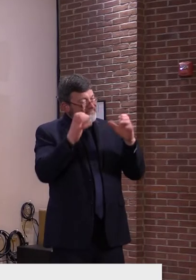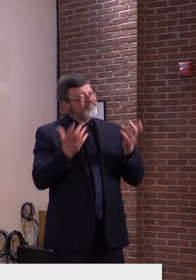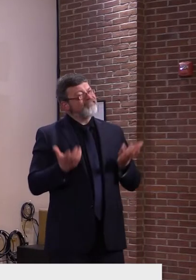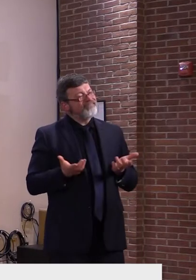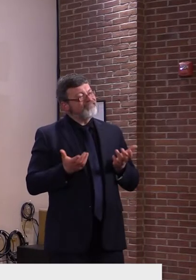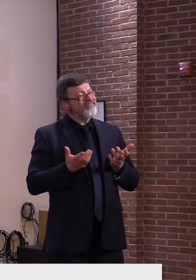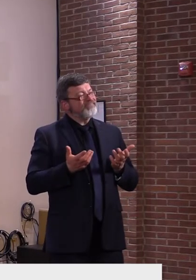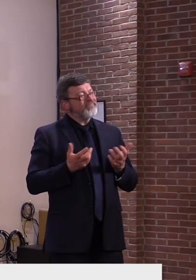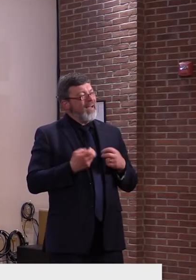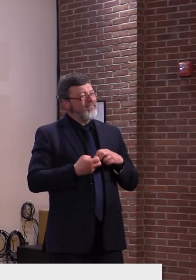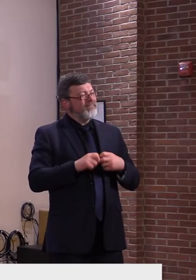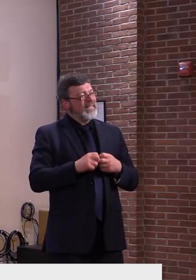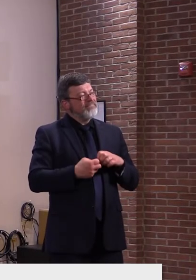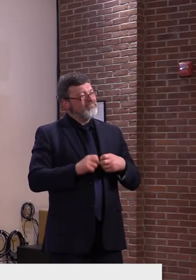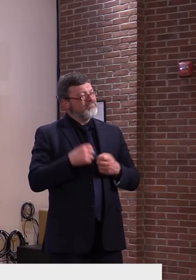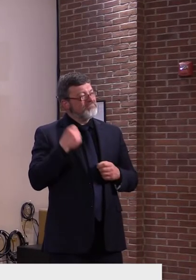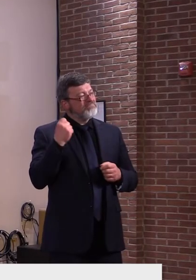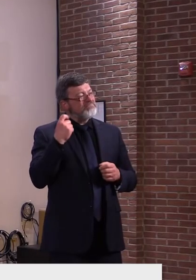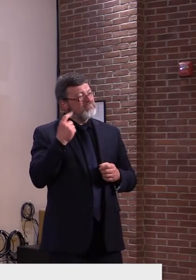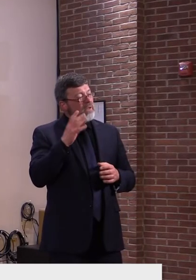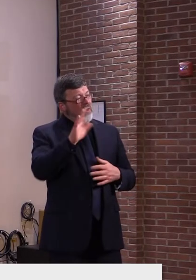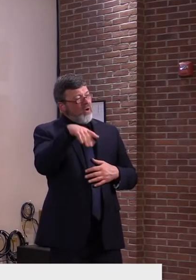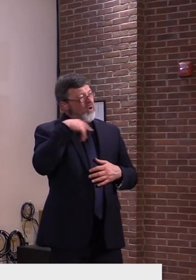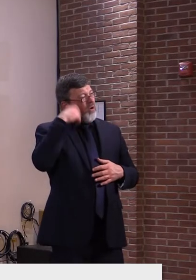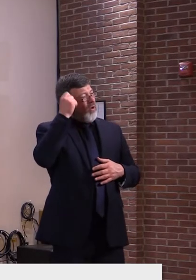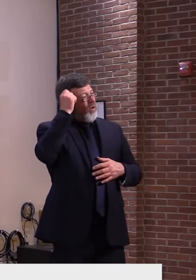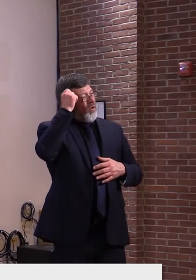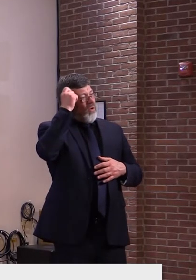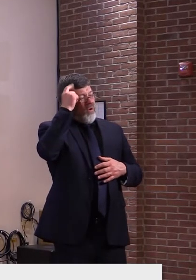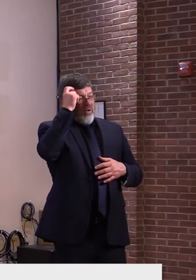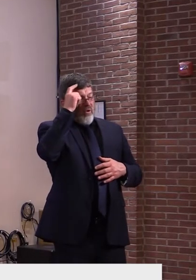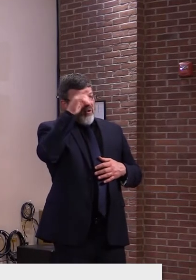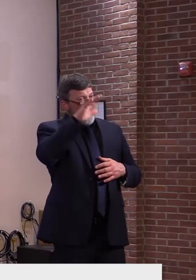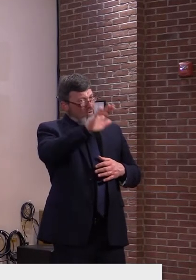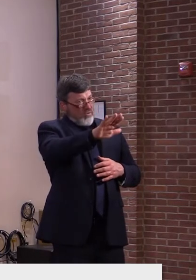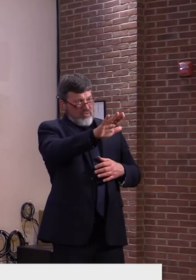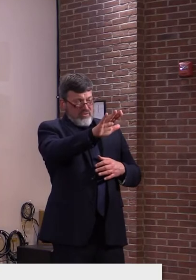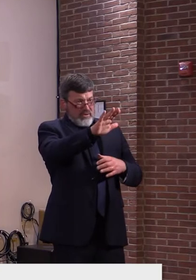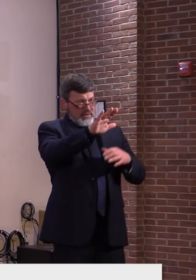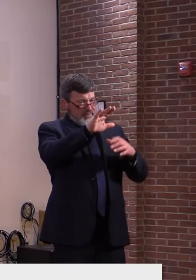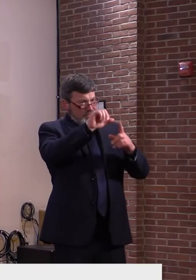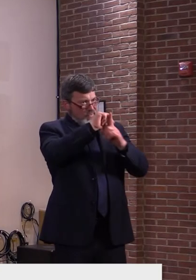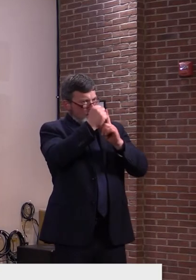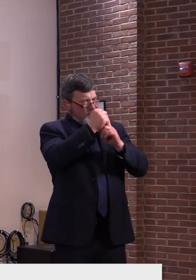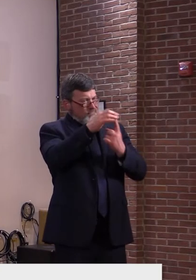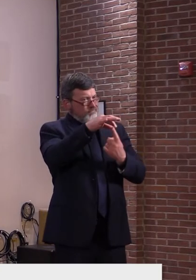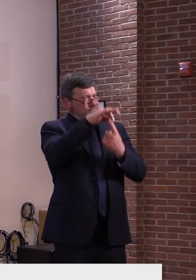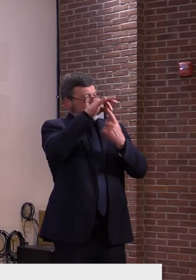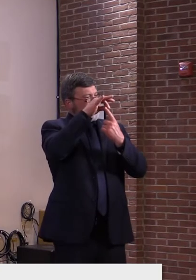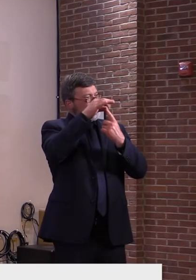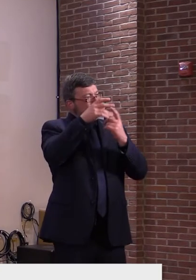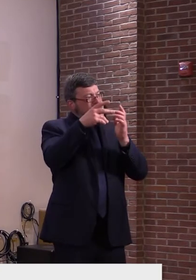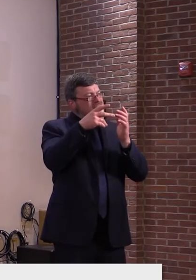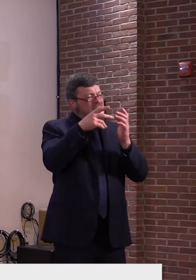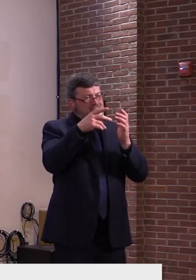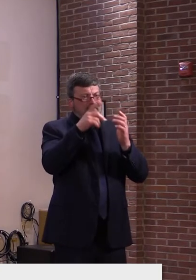submitted through the reporting system, so it will get vetting at the level of the